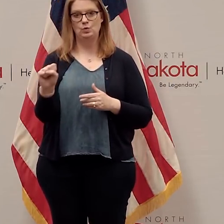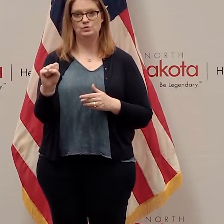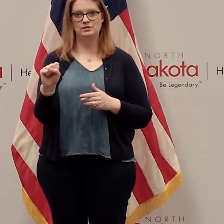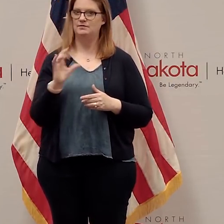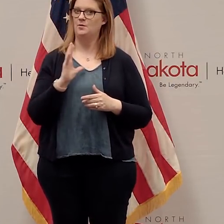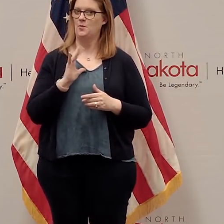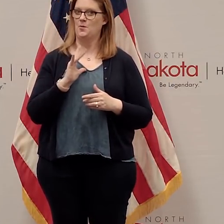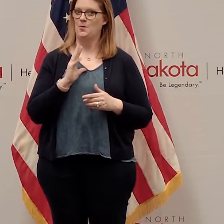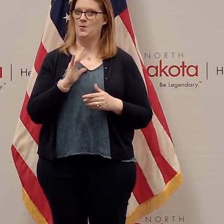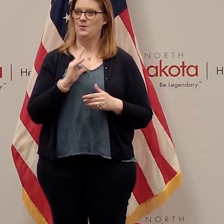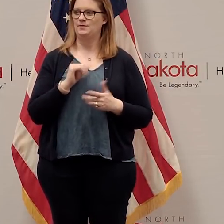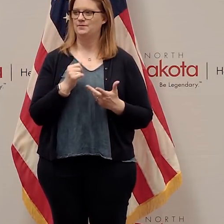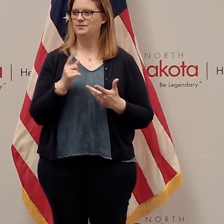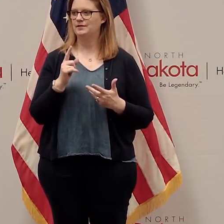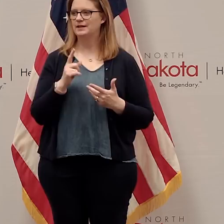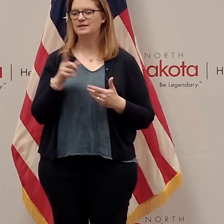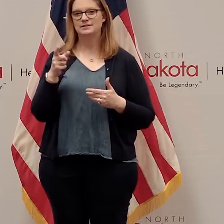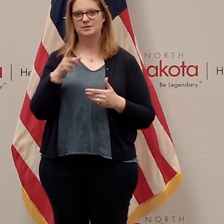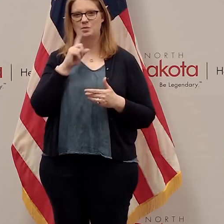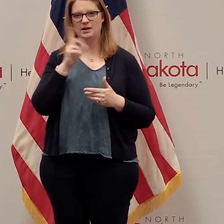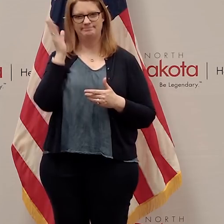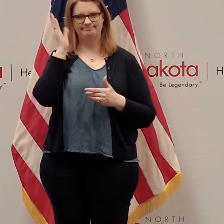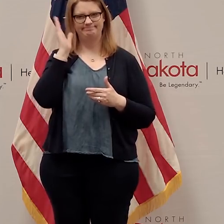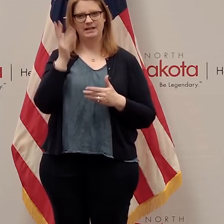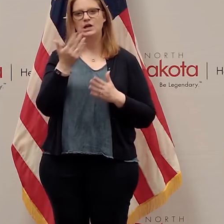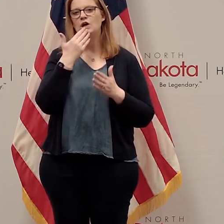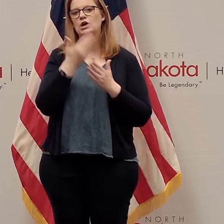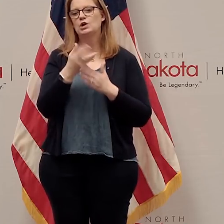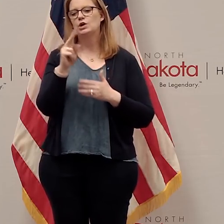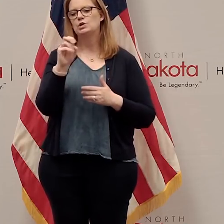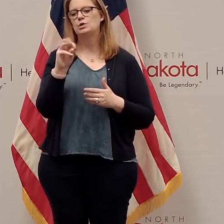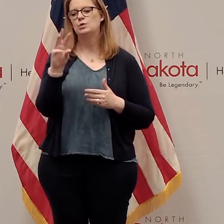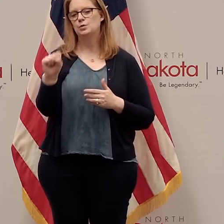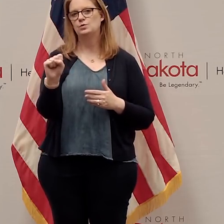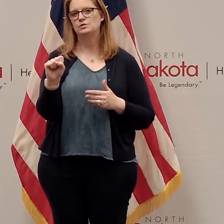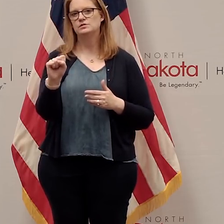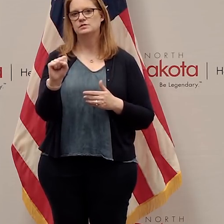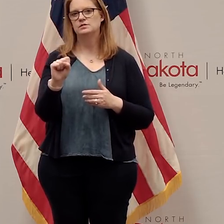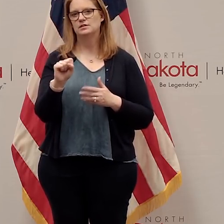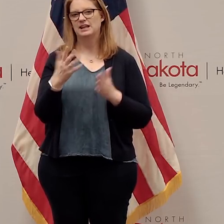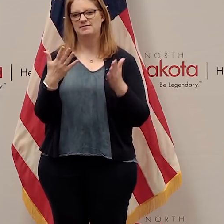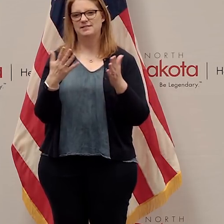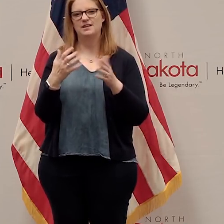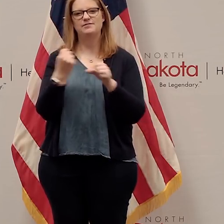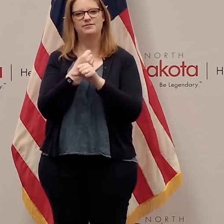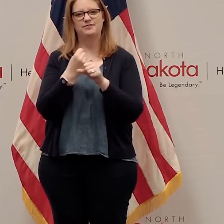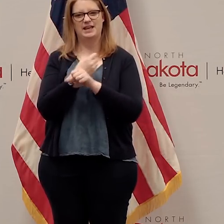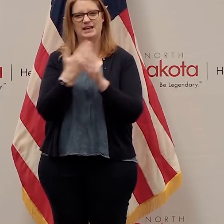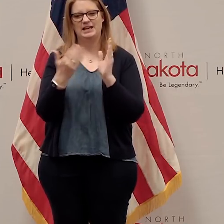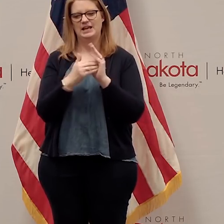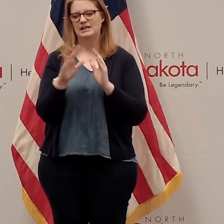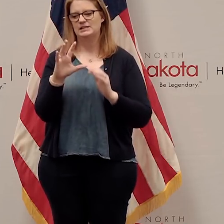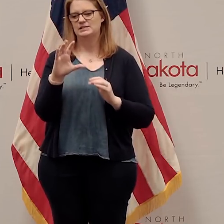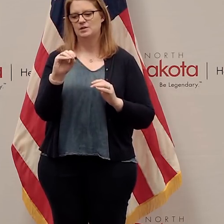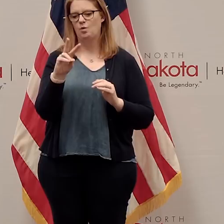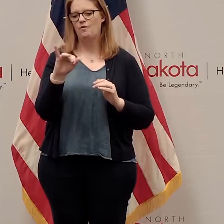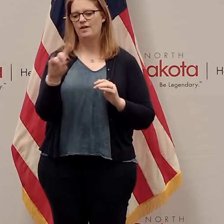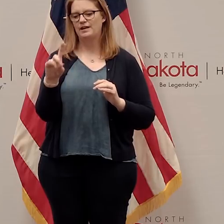up today to share some good news about on the medical front about our fight against COVID-19. You've seen her